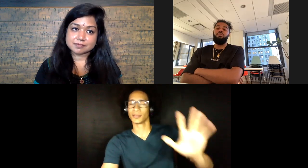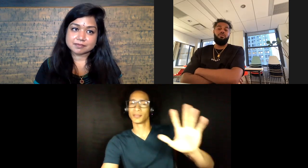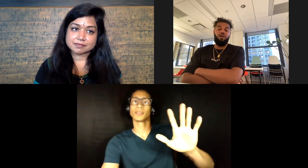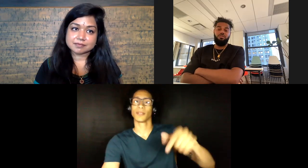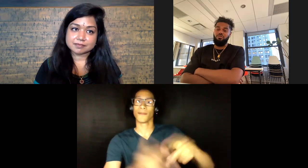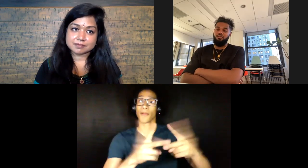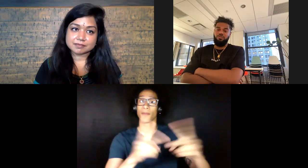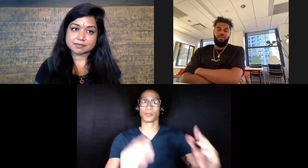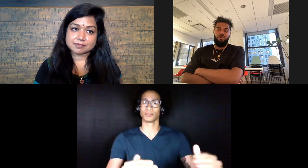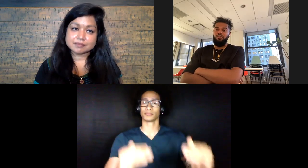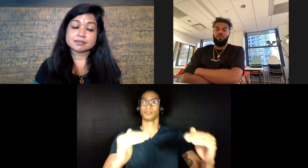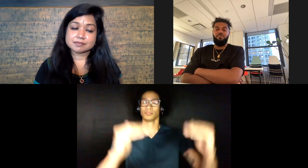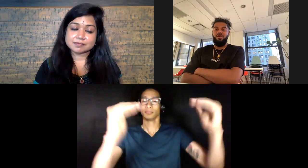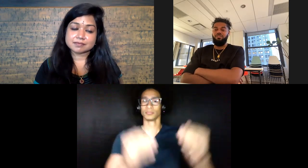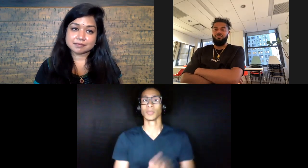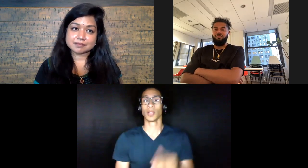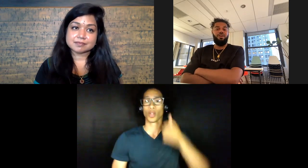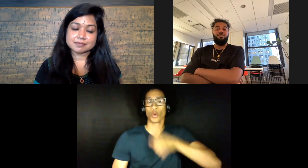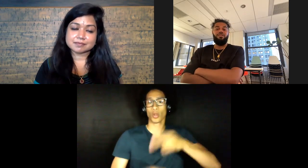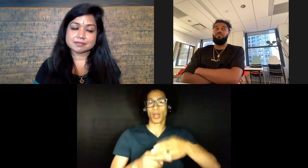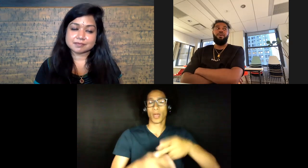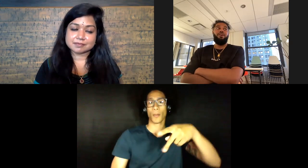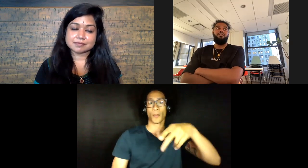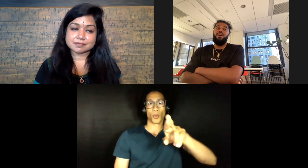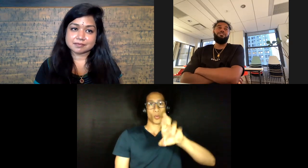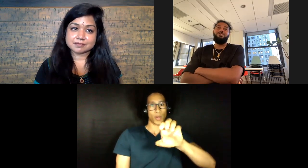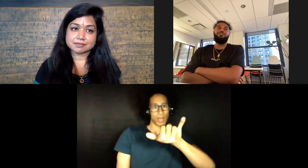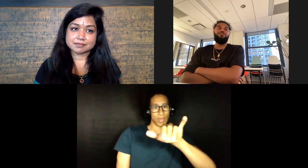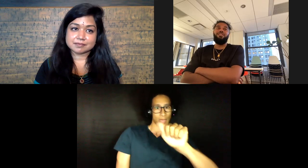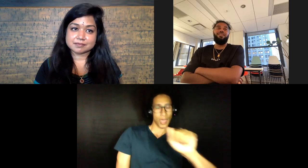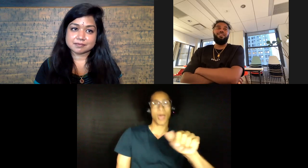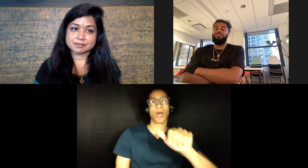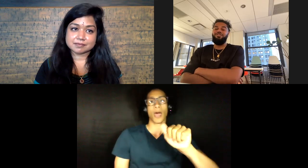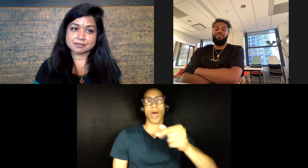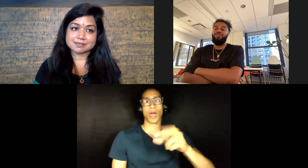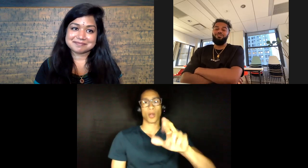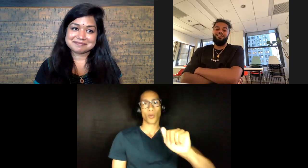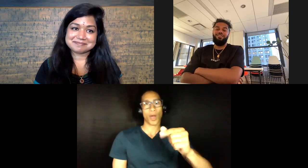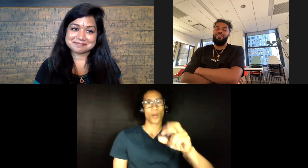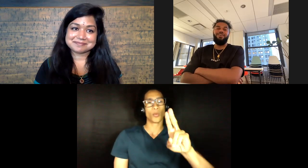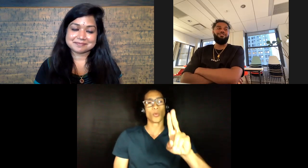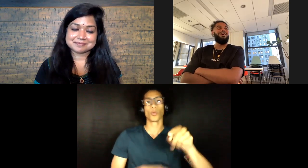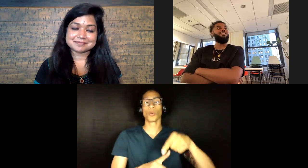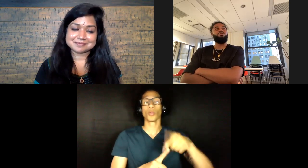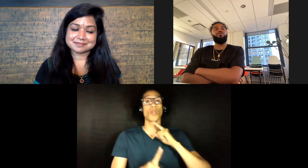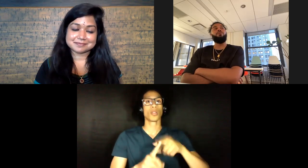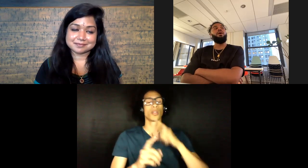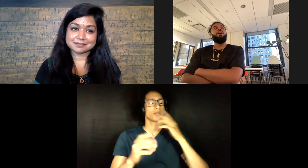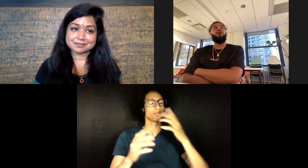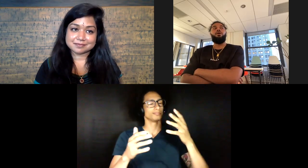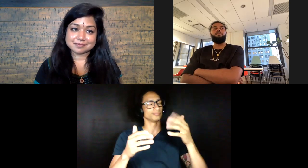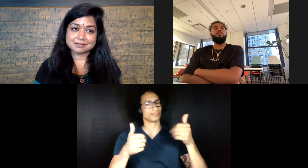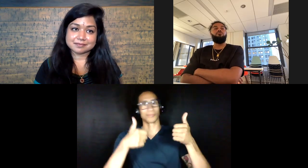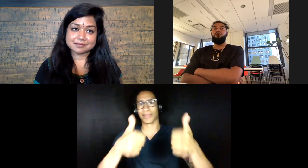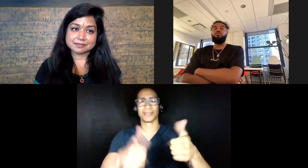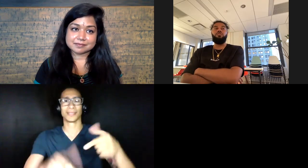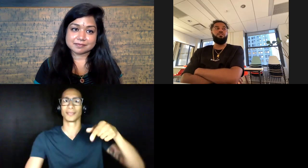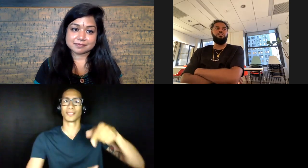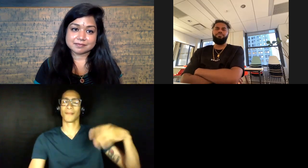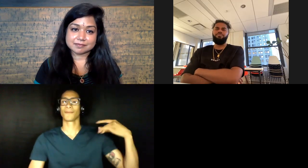out. So that's yeah, I guess like that's why. I mean, it's just I think it's just important for like all these